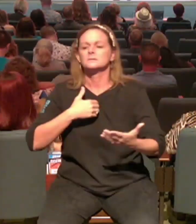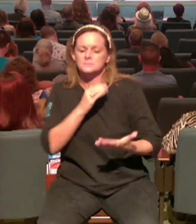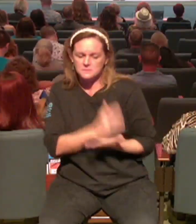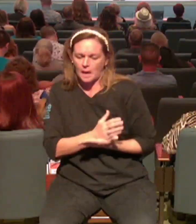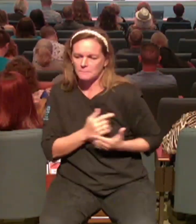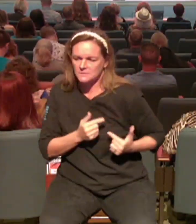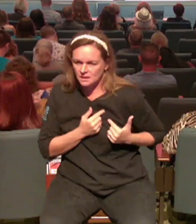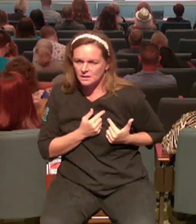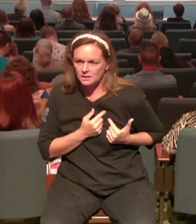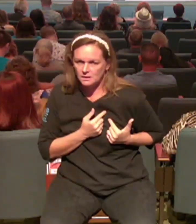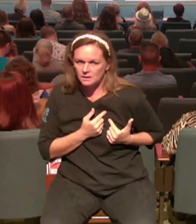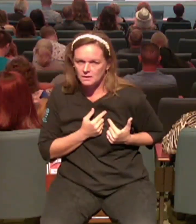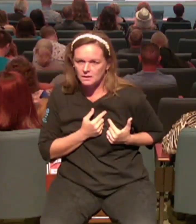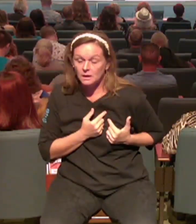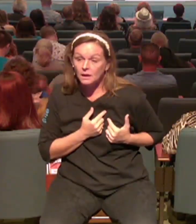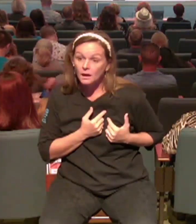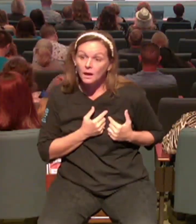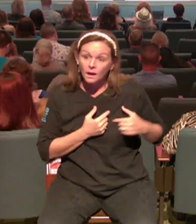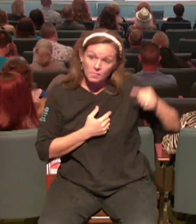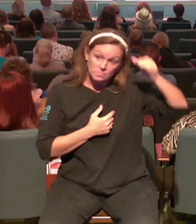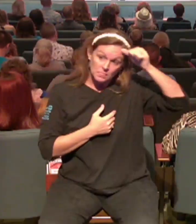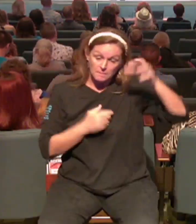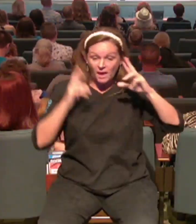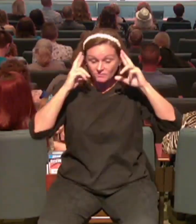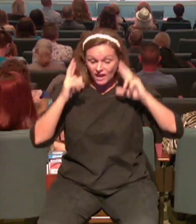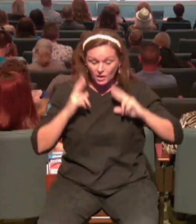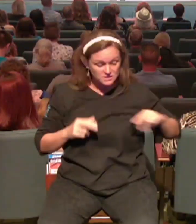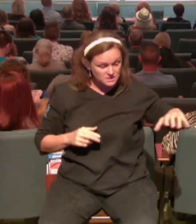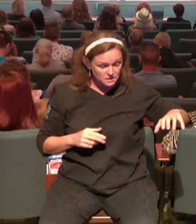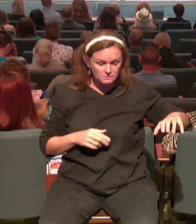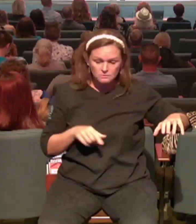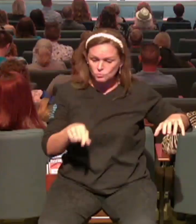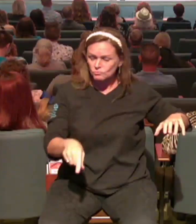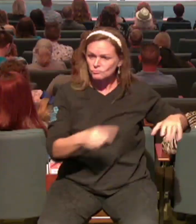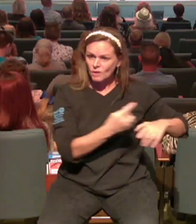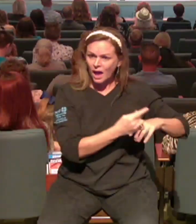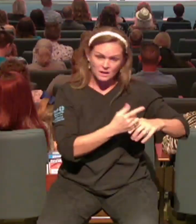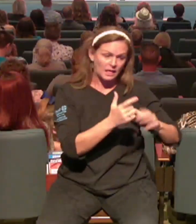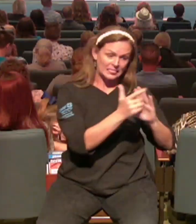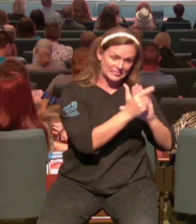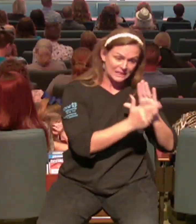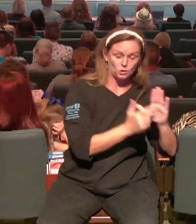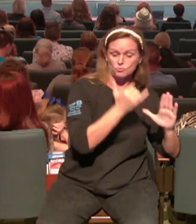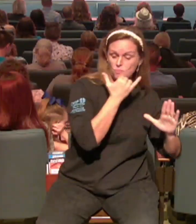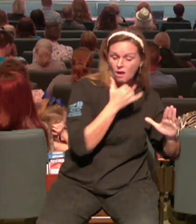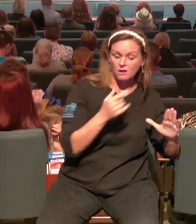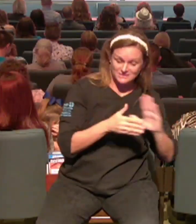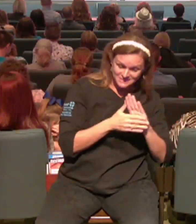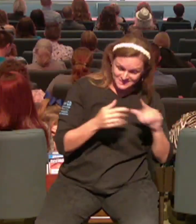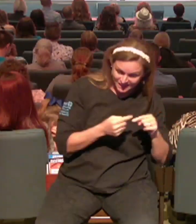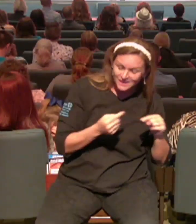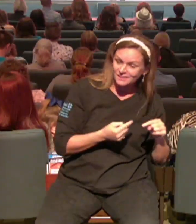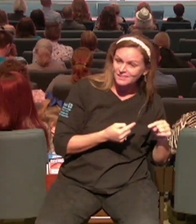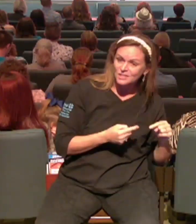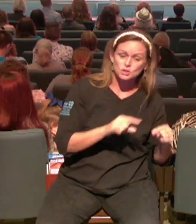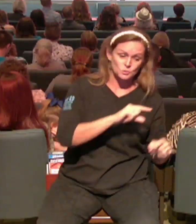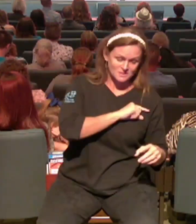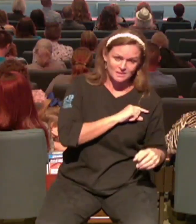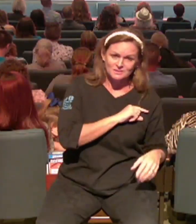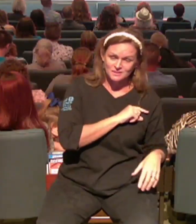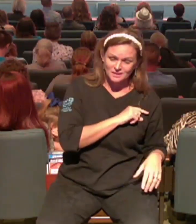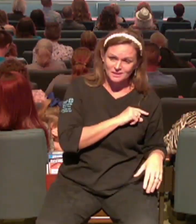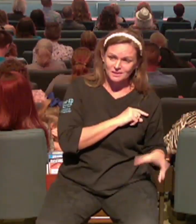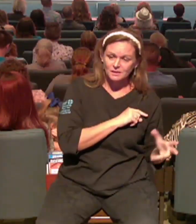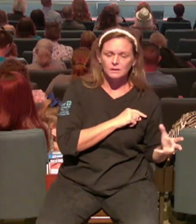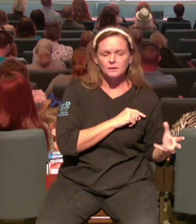actually legally right. What this woman did was wrong. It was sin. She was guilty. Now, they weren't handling it